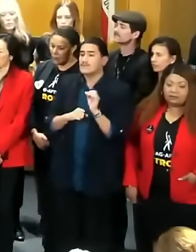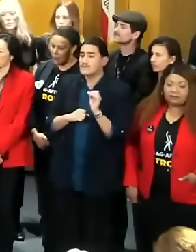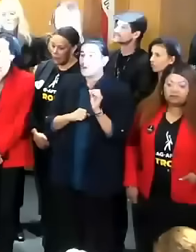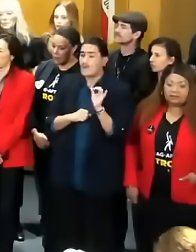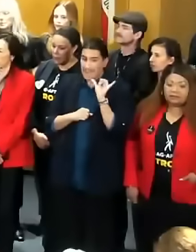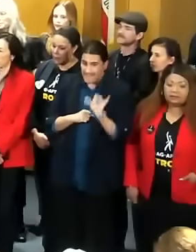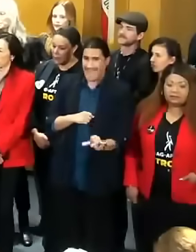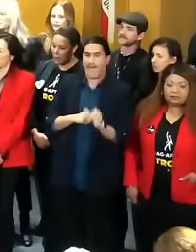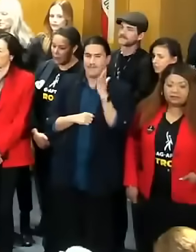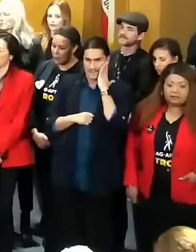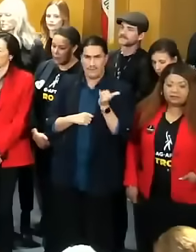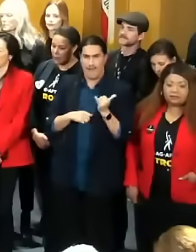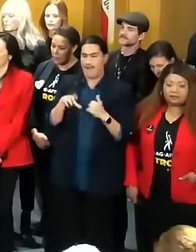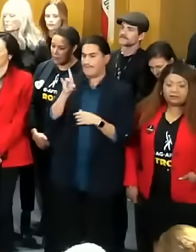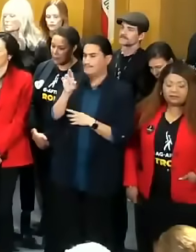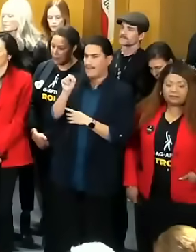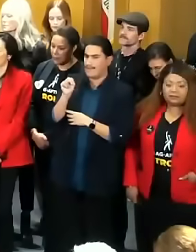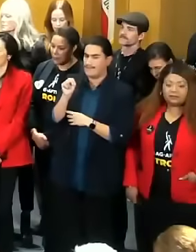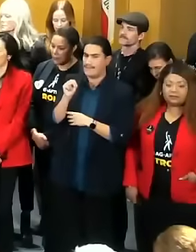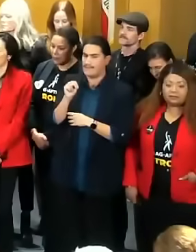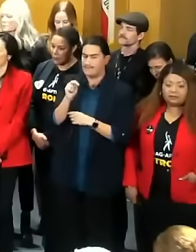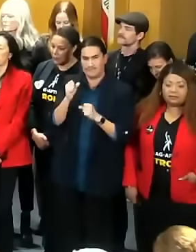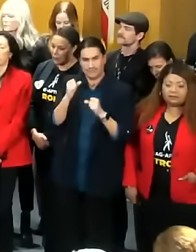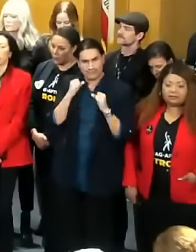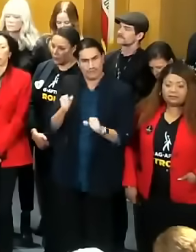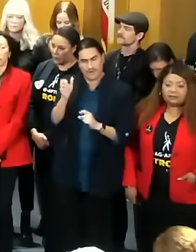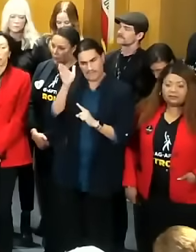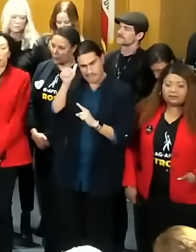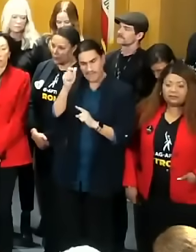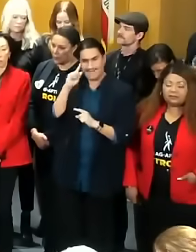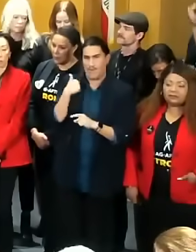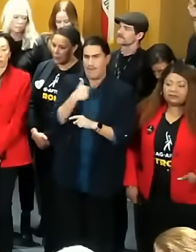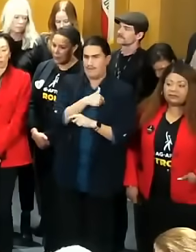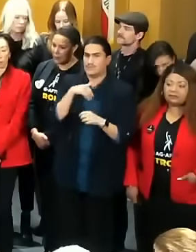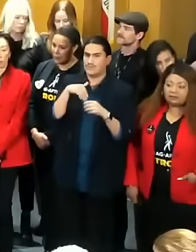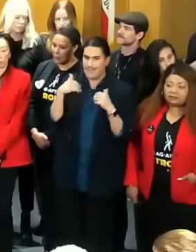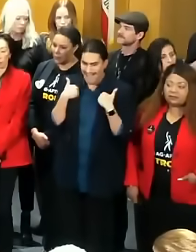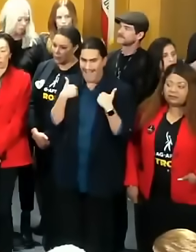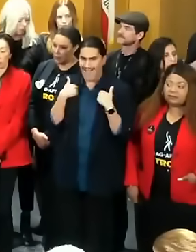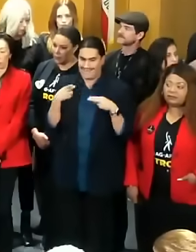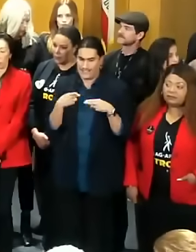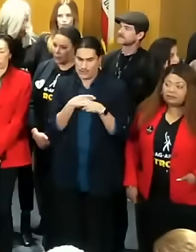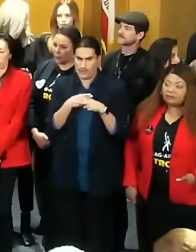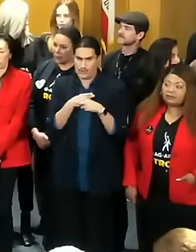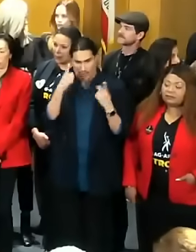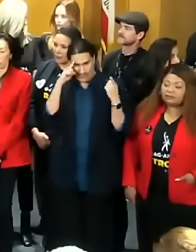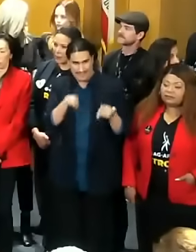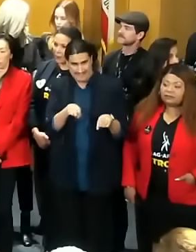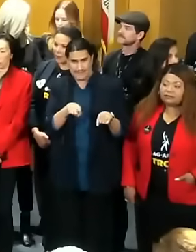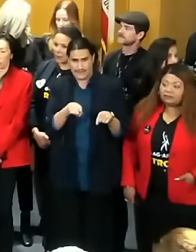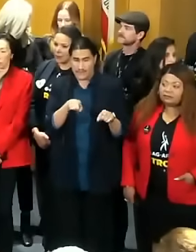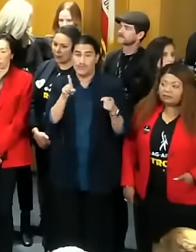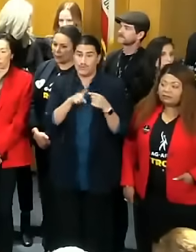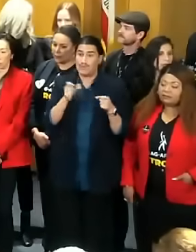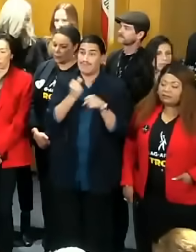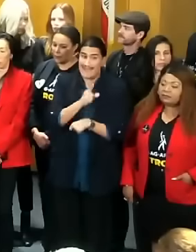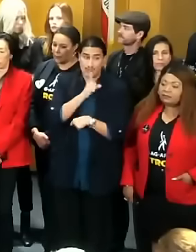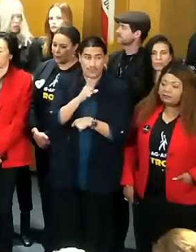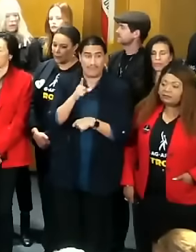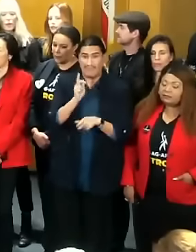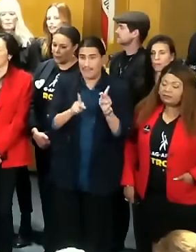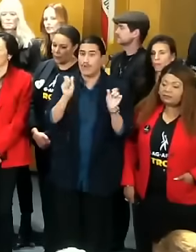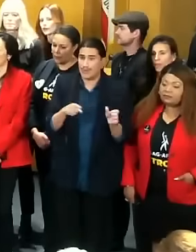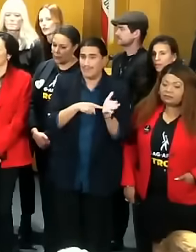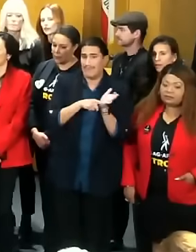that was why Duncan pushed so heavily for us to do interim agreements to afford some of the journeyman